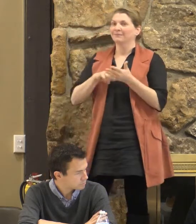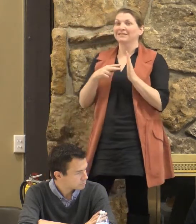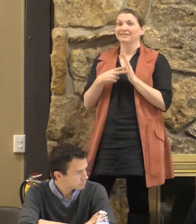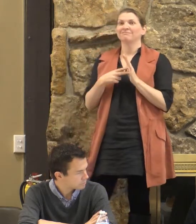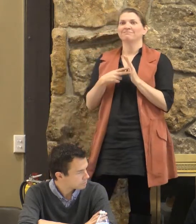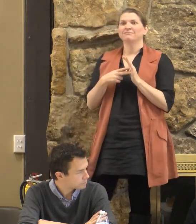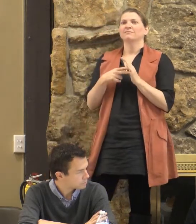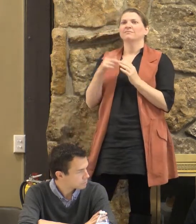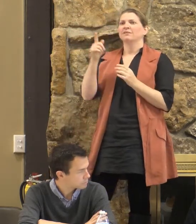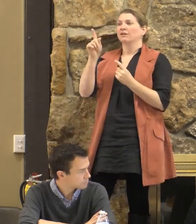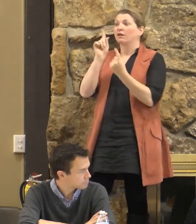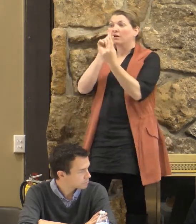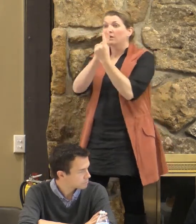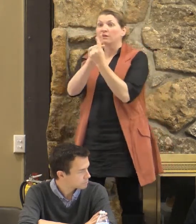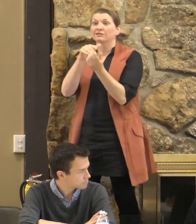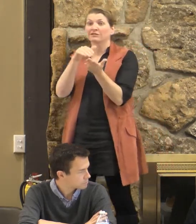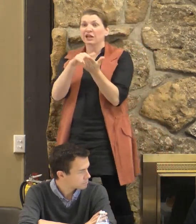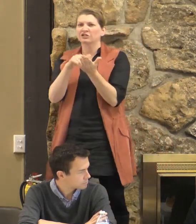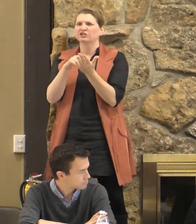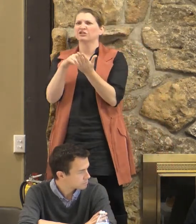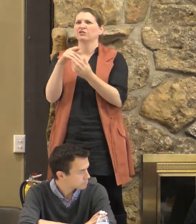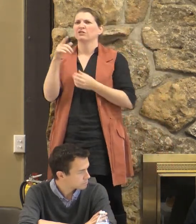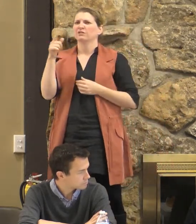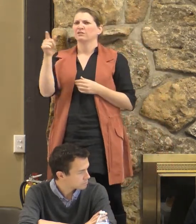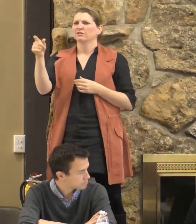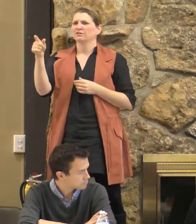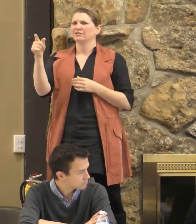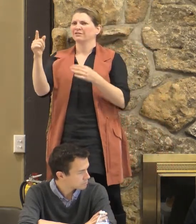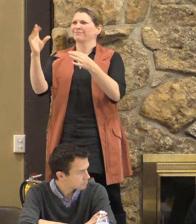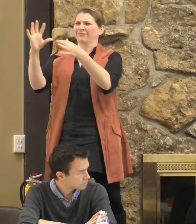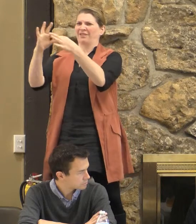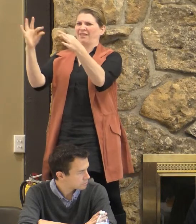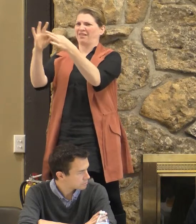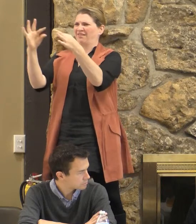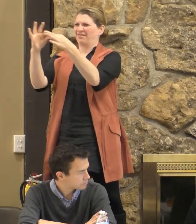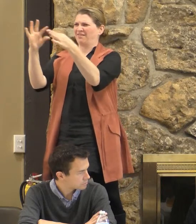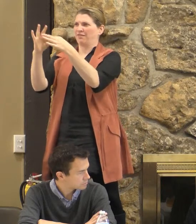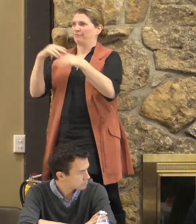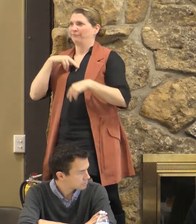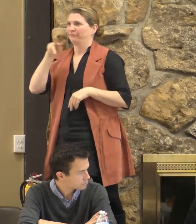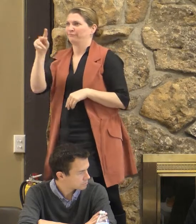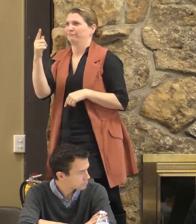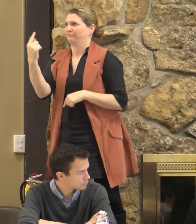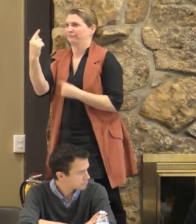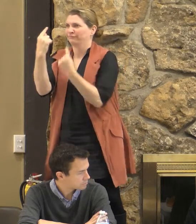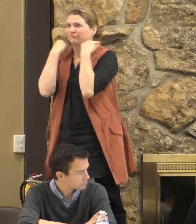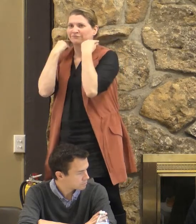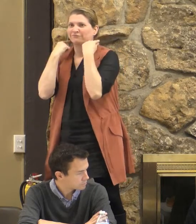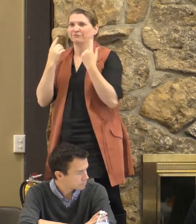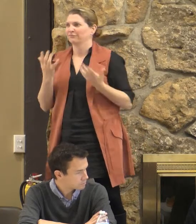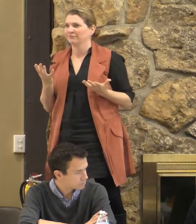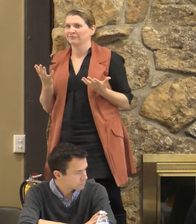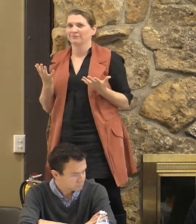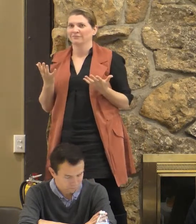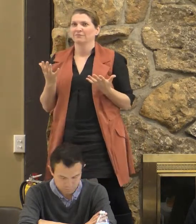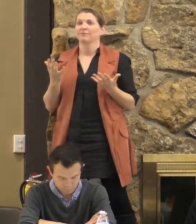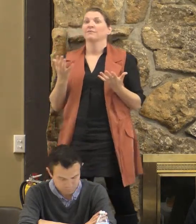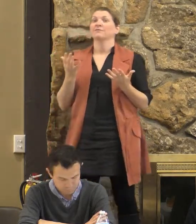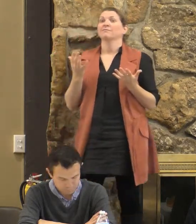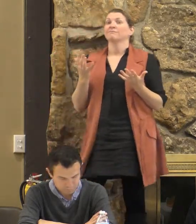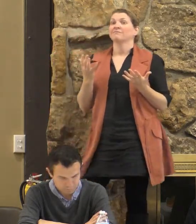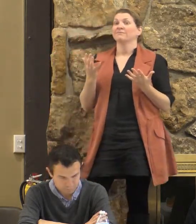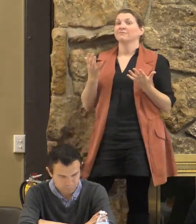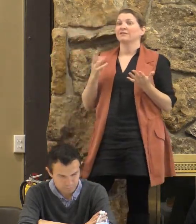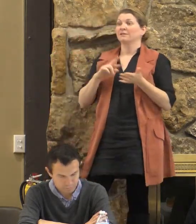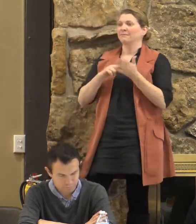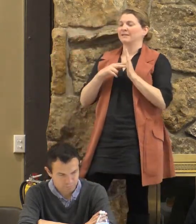not only is it not necessarily in the way that you're able to learn, but it's also not necessarily in that language. So to me, that's